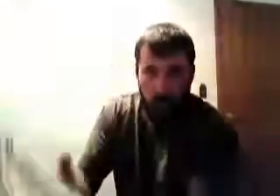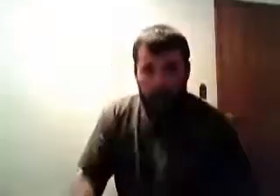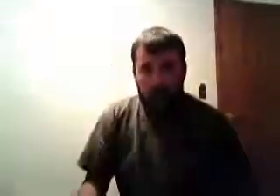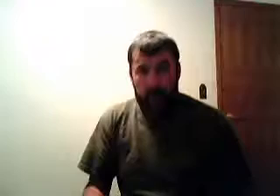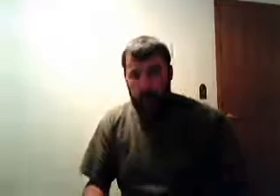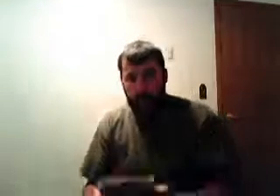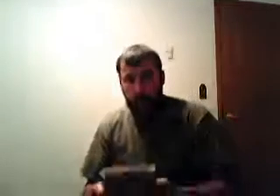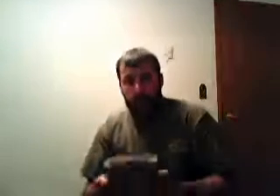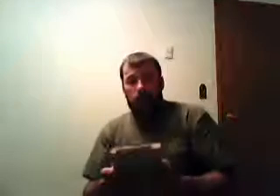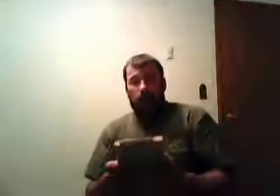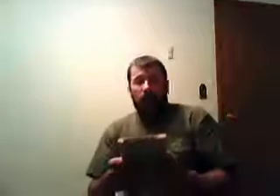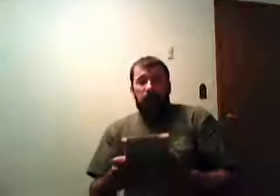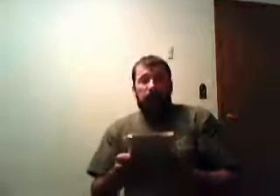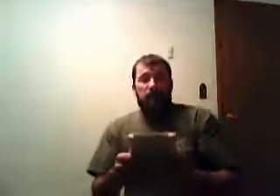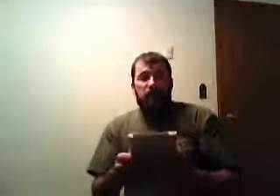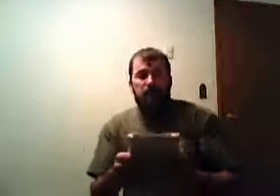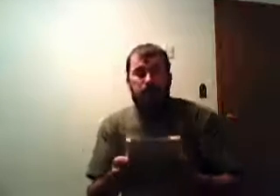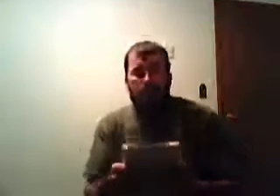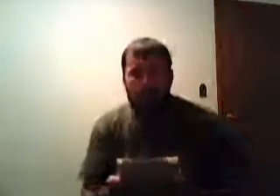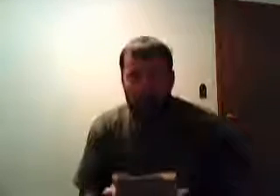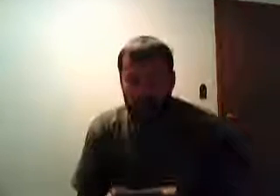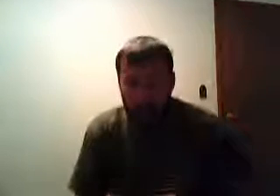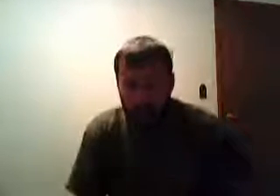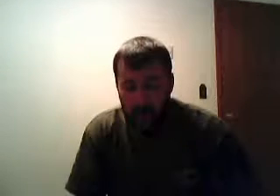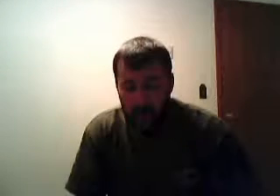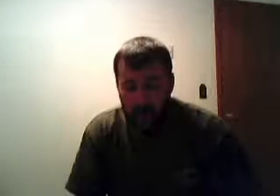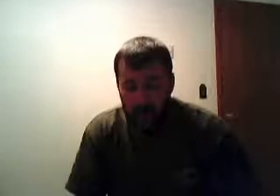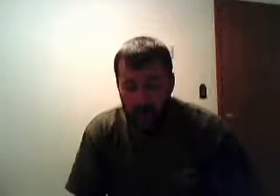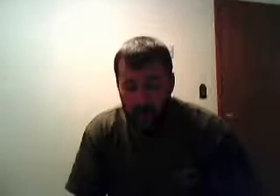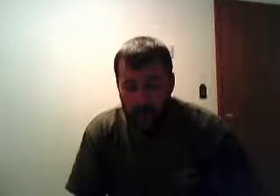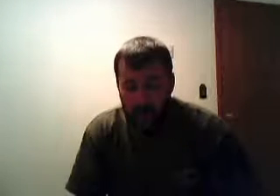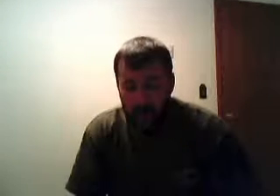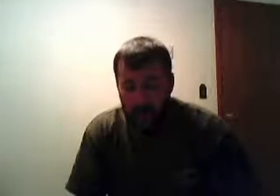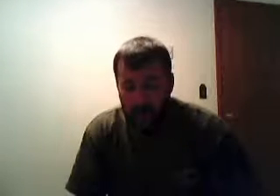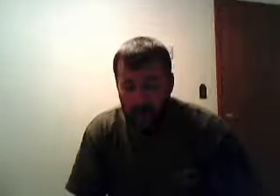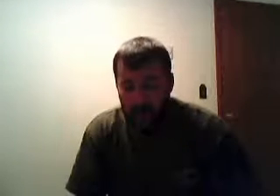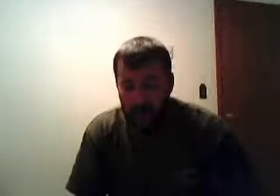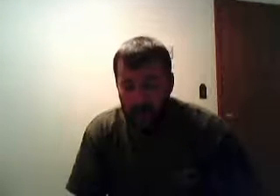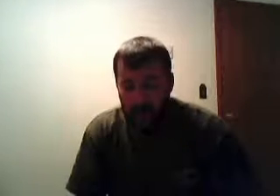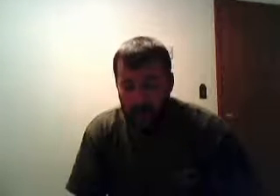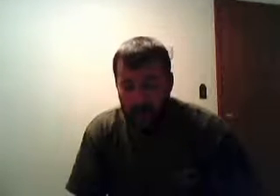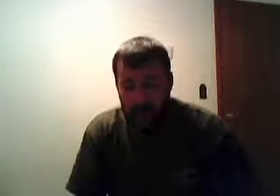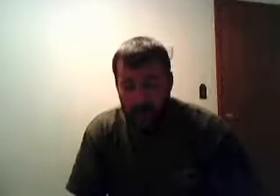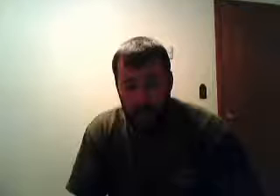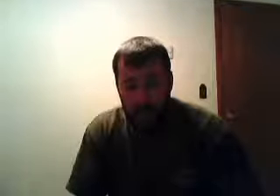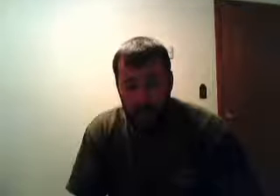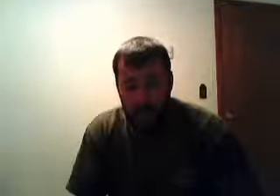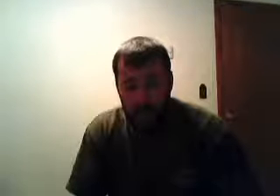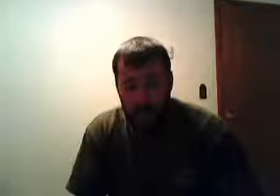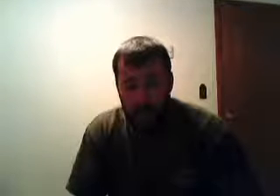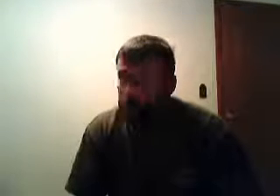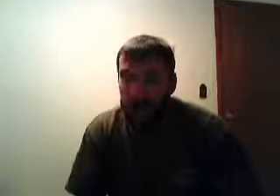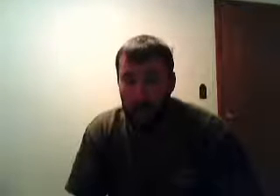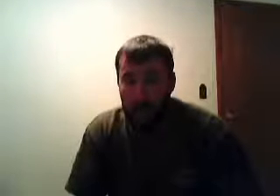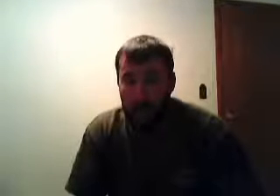quit on him. Says, it is in vain, sir, to exonerate the matter. Gentlemen may cry, peace, peace. But there ain't no